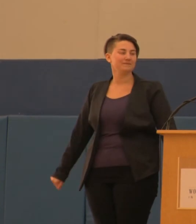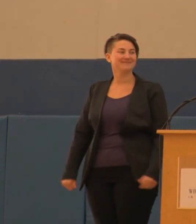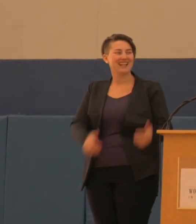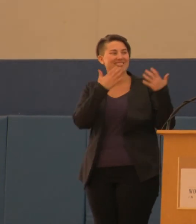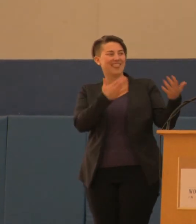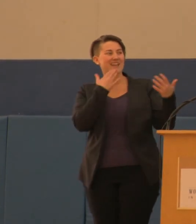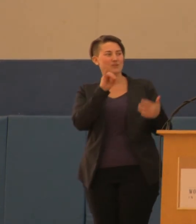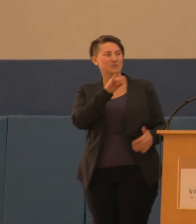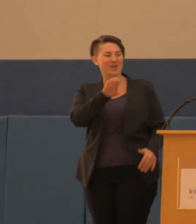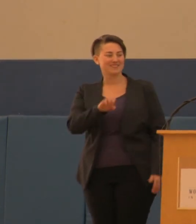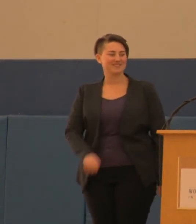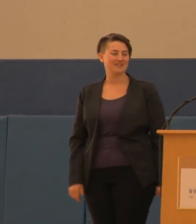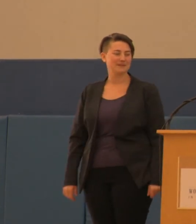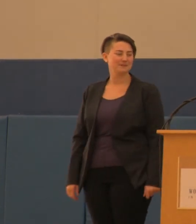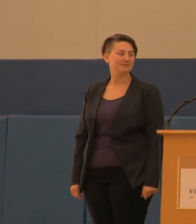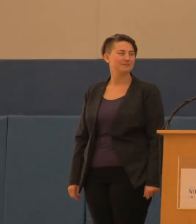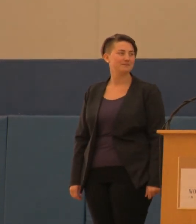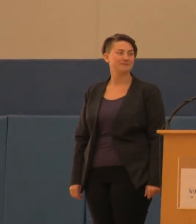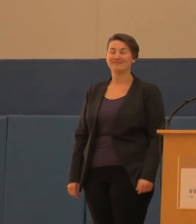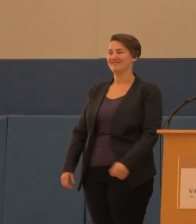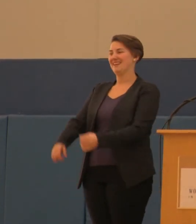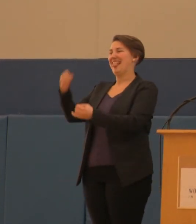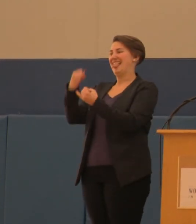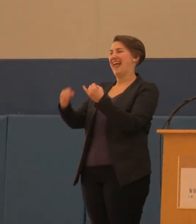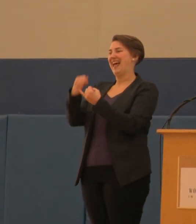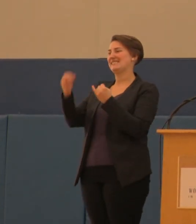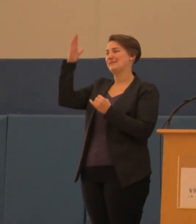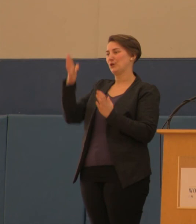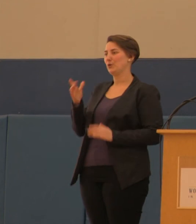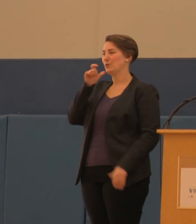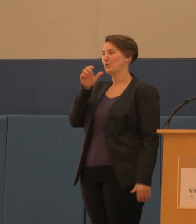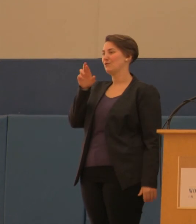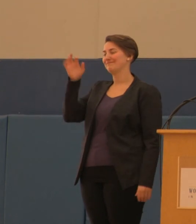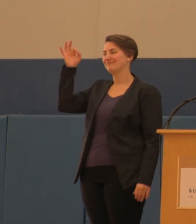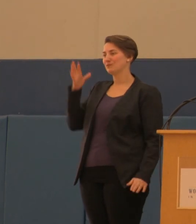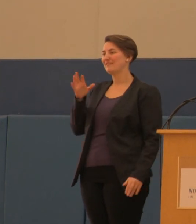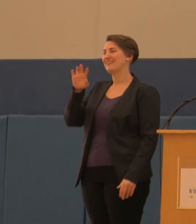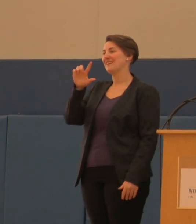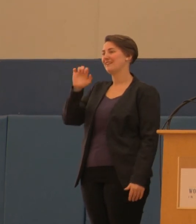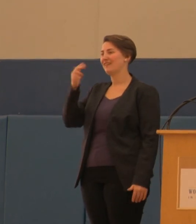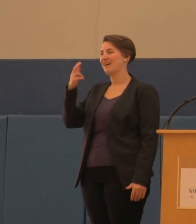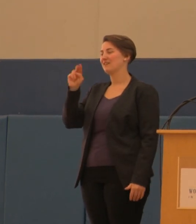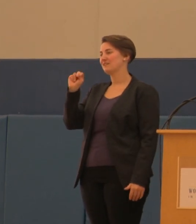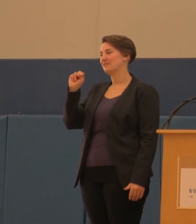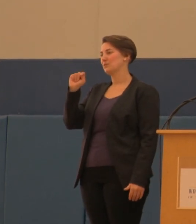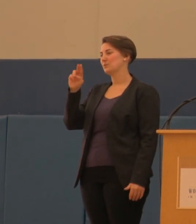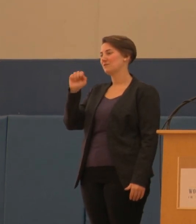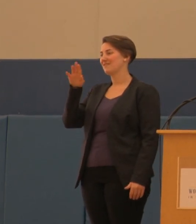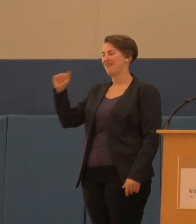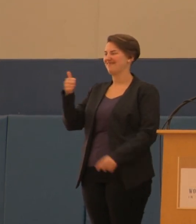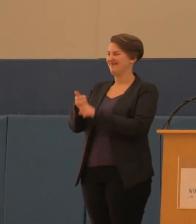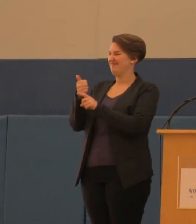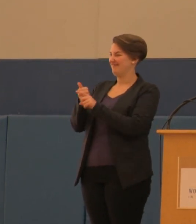Thank you, Joyce. Our closing speaker, Reverend Leah Indwala, has been serving